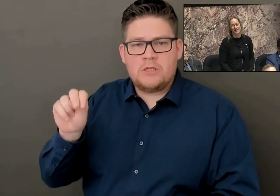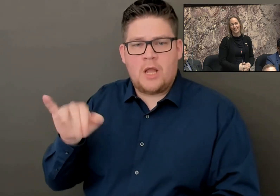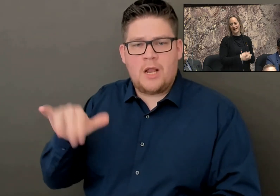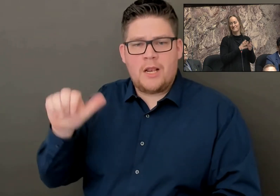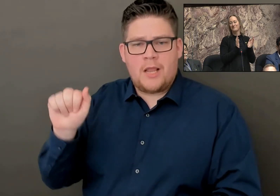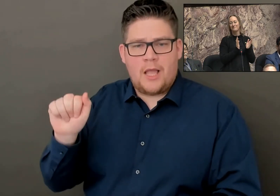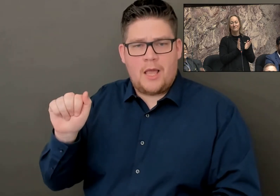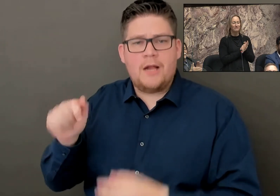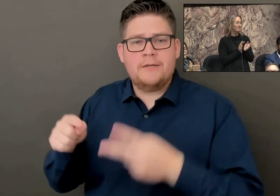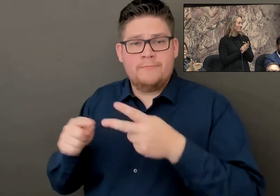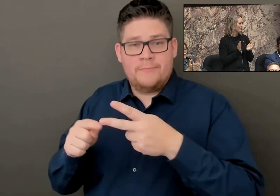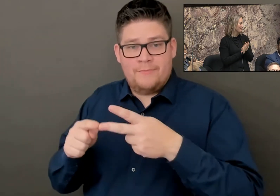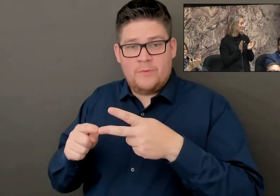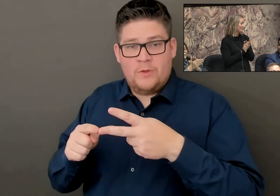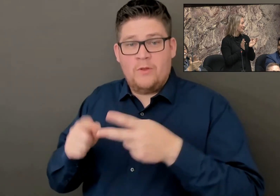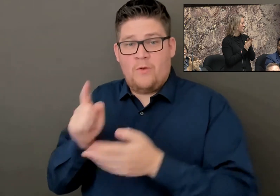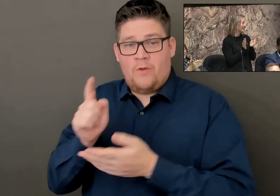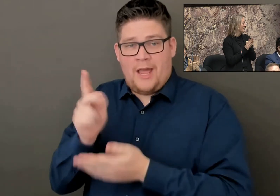me in welcoming them.